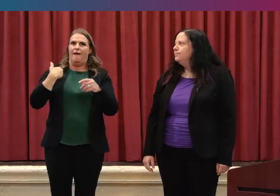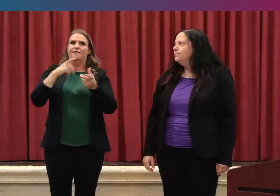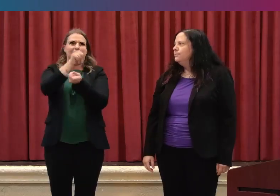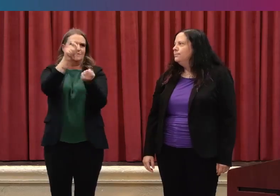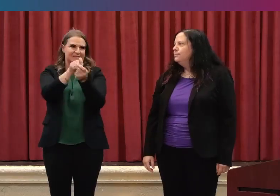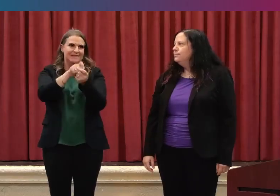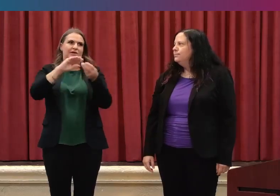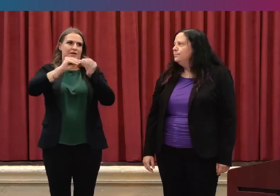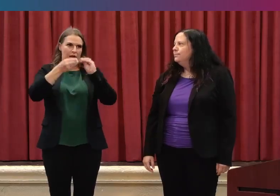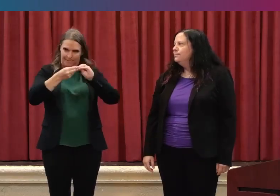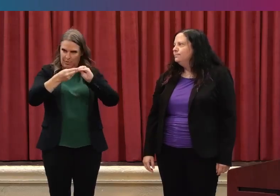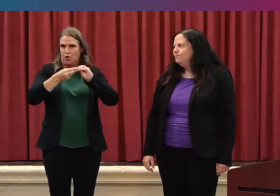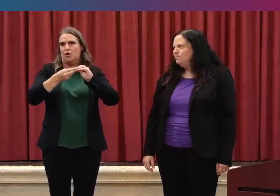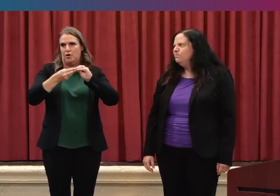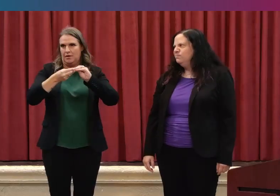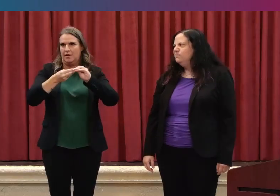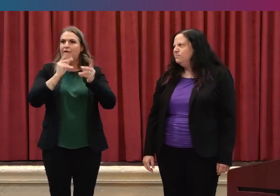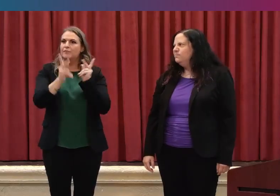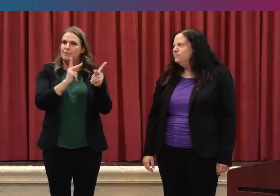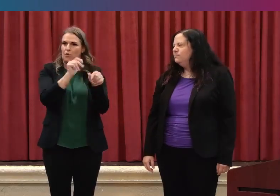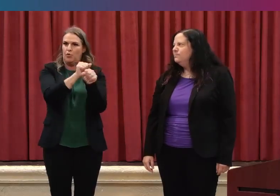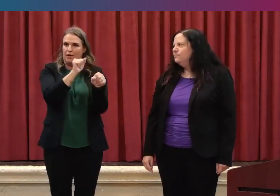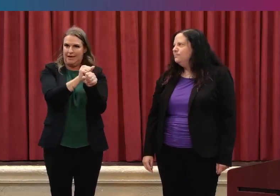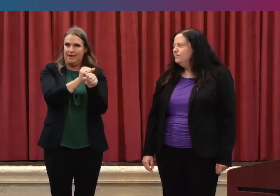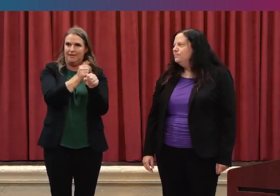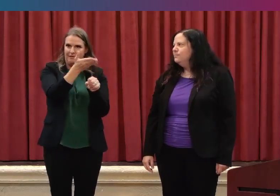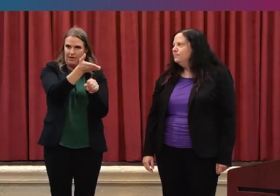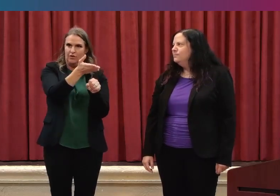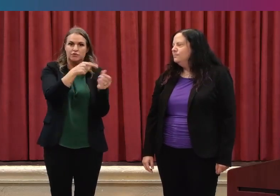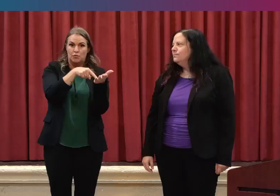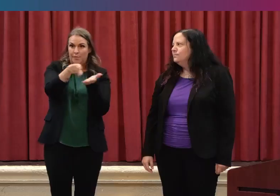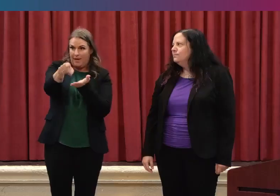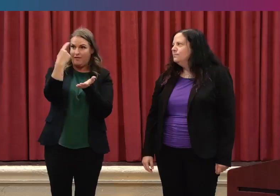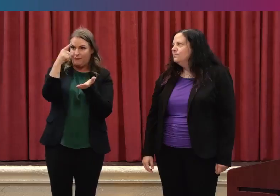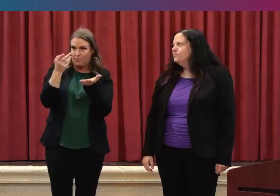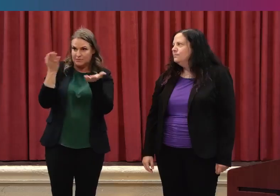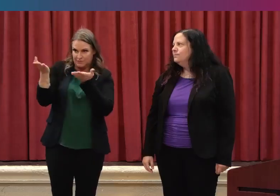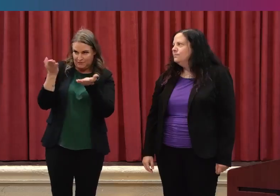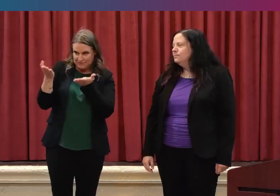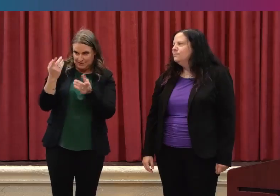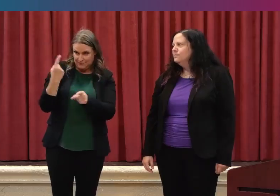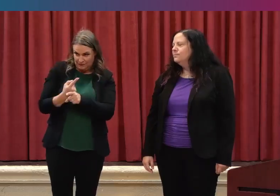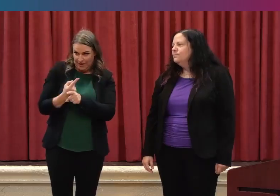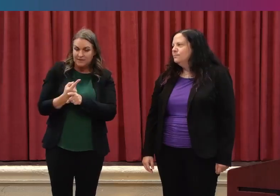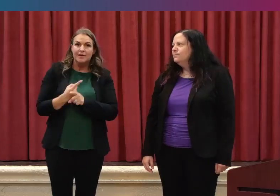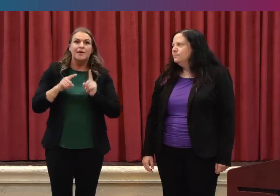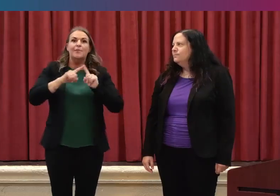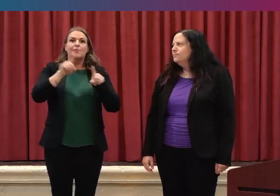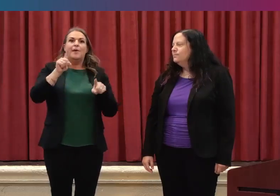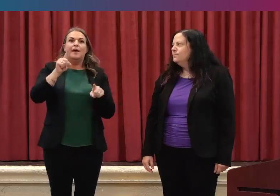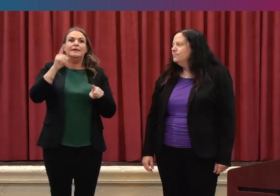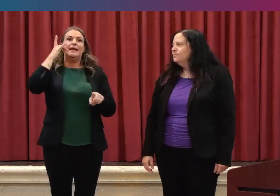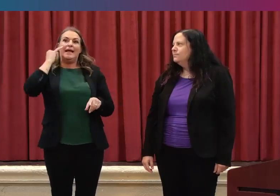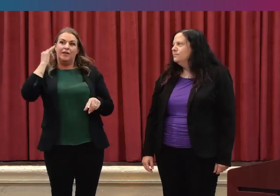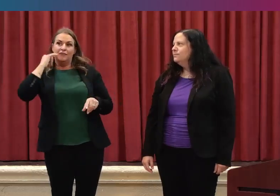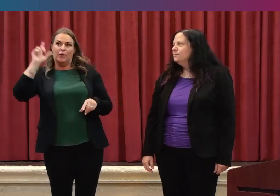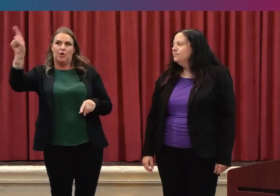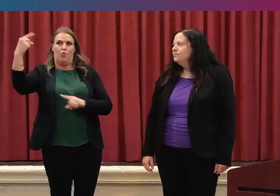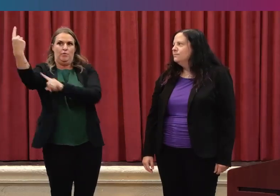you can request services. If you remember, the ADA requires a certain number of employees to be working at a certain company for them to